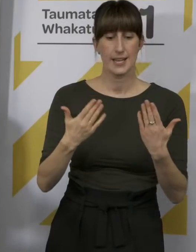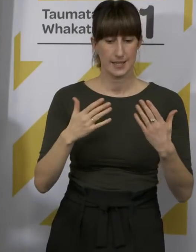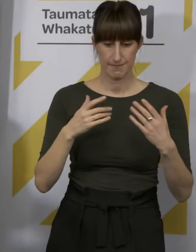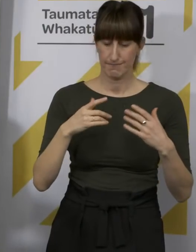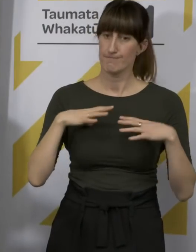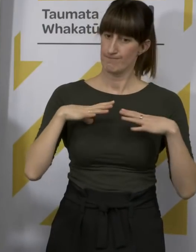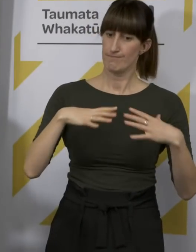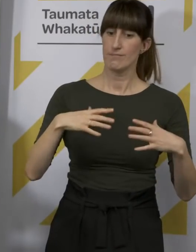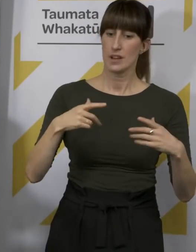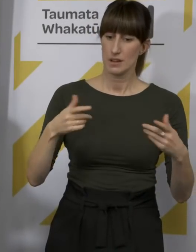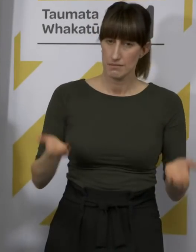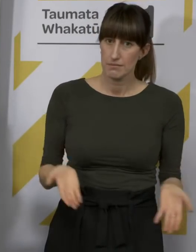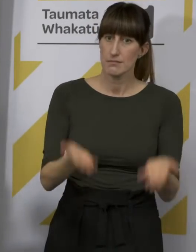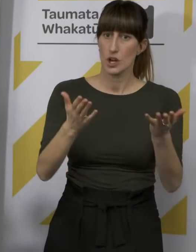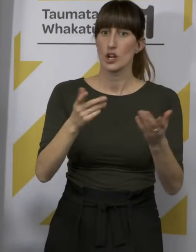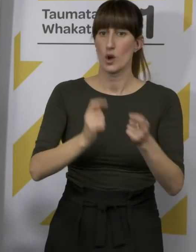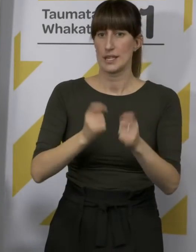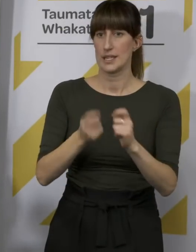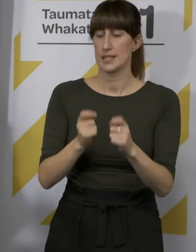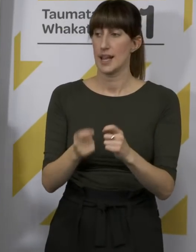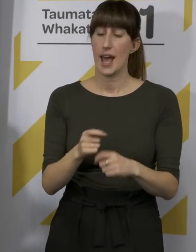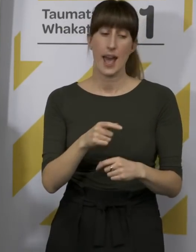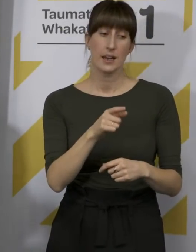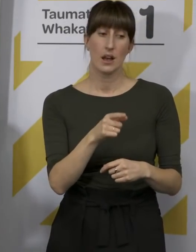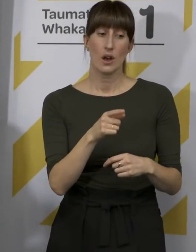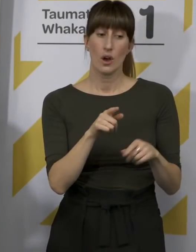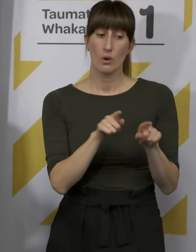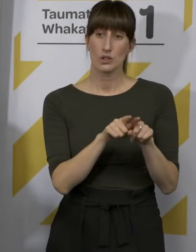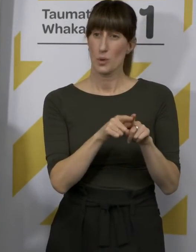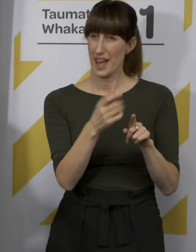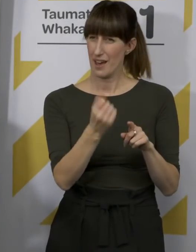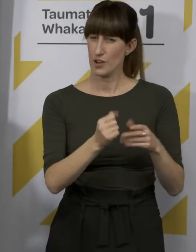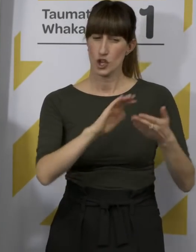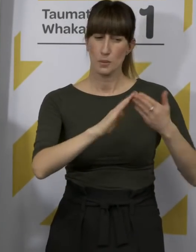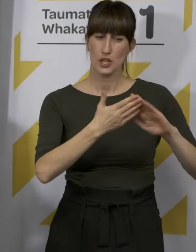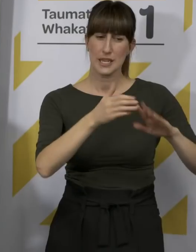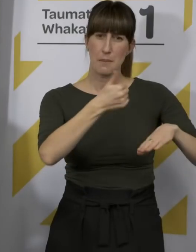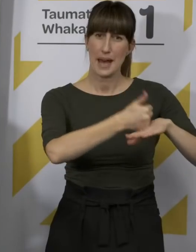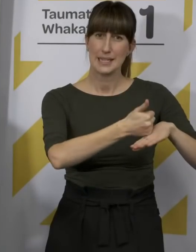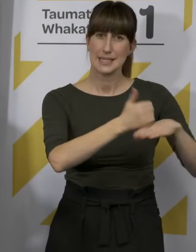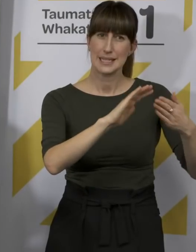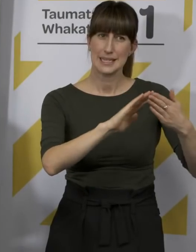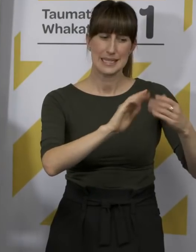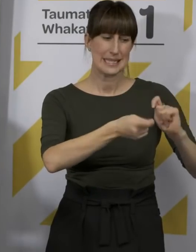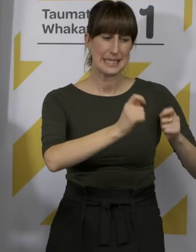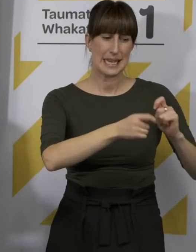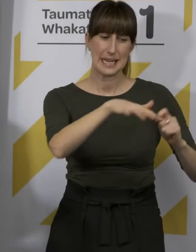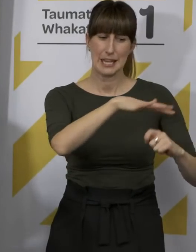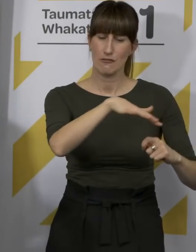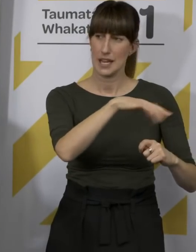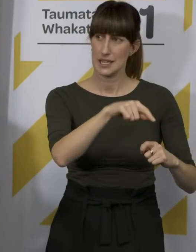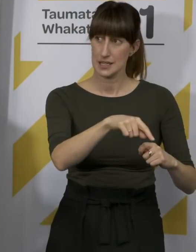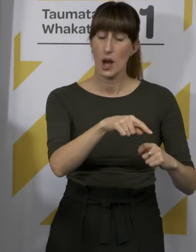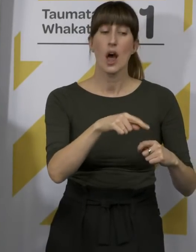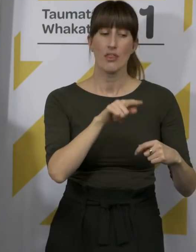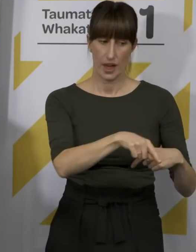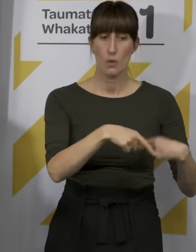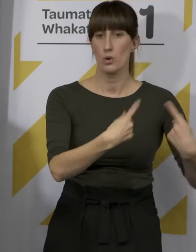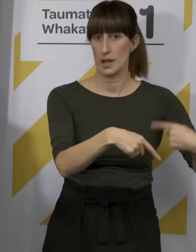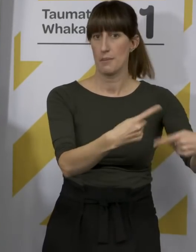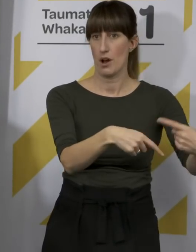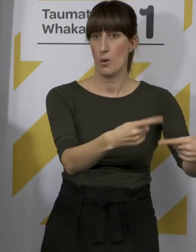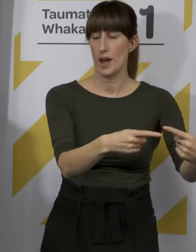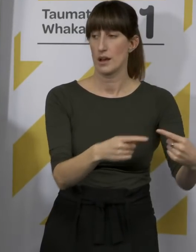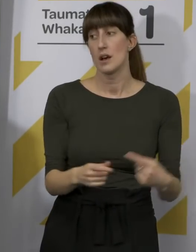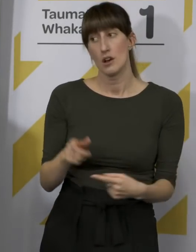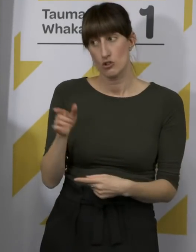maintain the community-based assessment centres, because we may need to surge up capacity, and yes, you're right, off the back of the cases